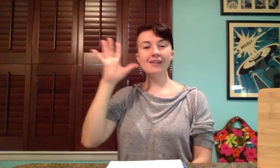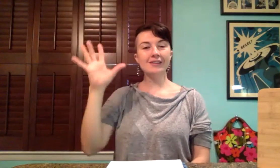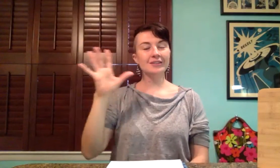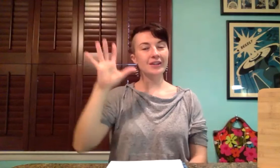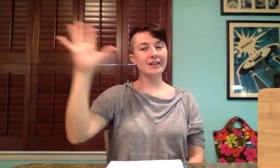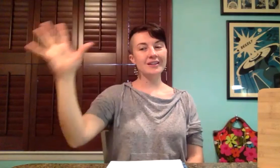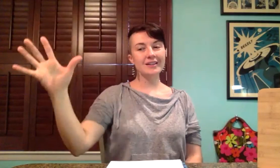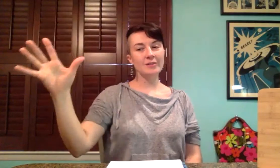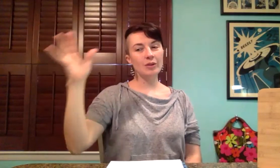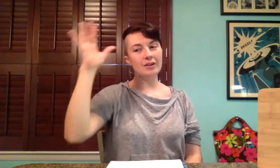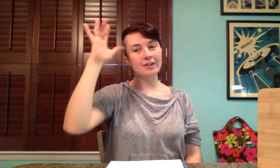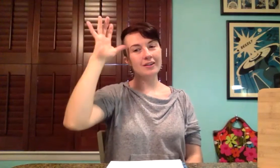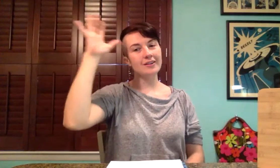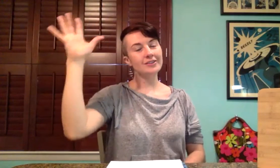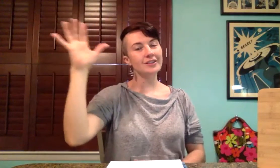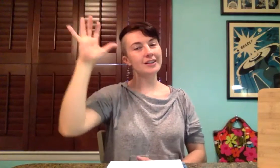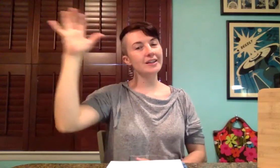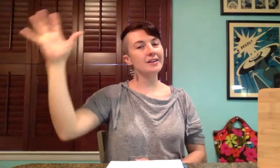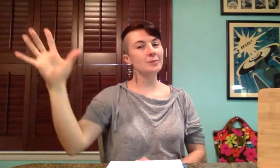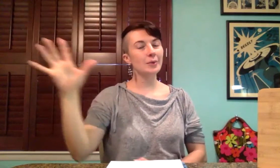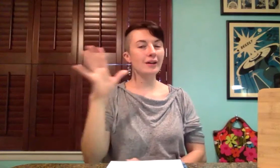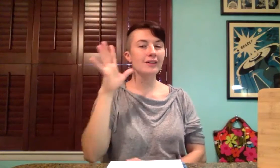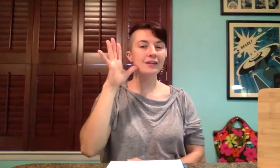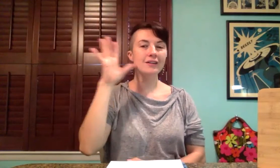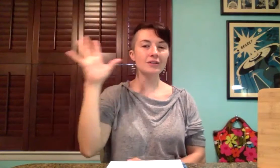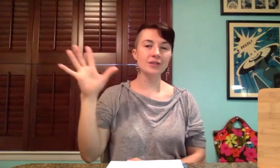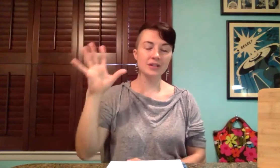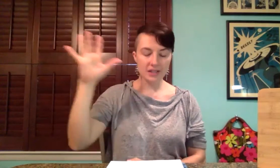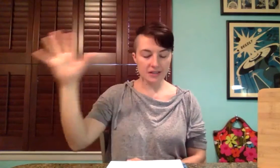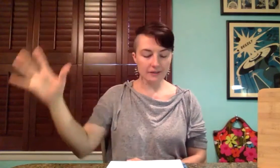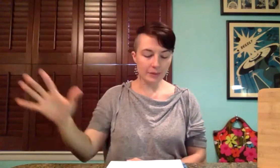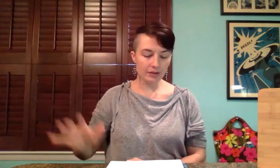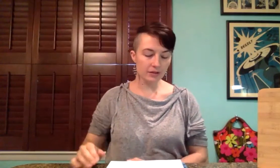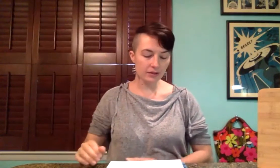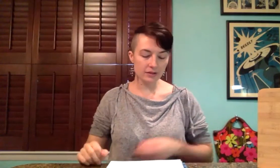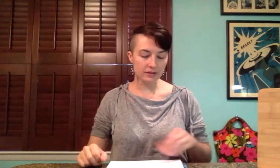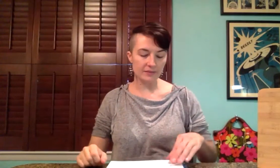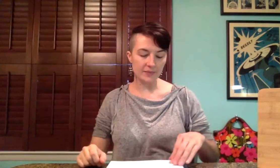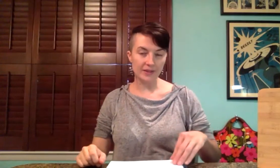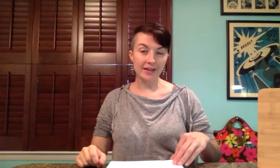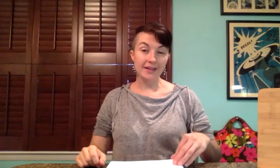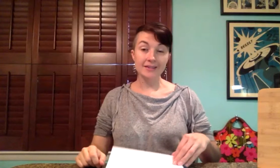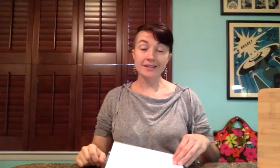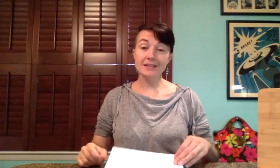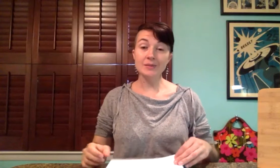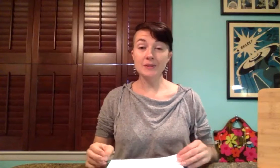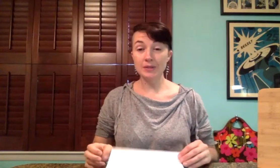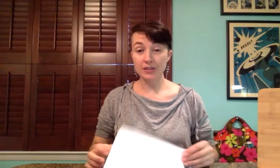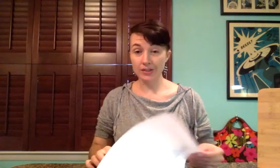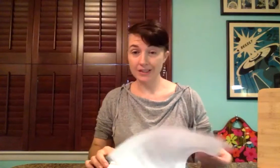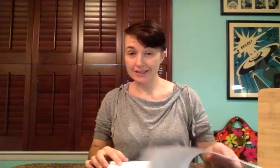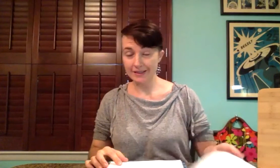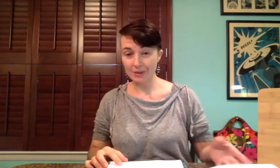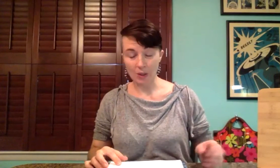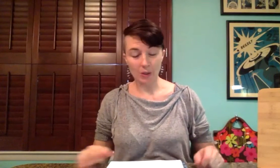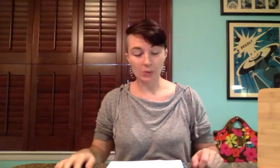Grandpa, Grandma, Grandpa, Grandma. This next one is pretty tricky, so I'll walk